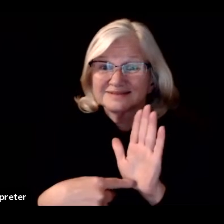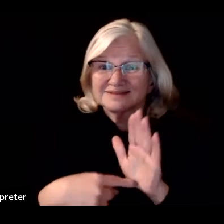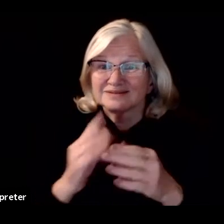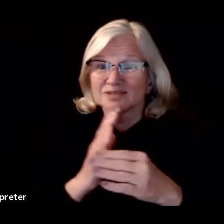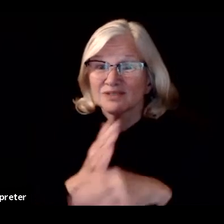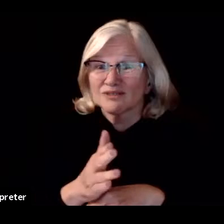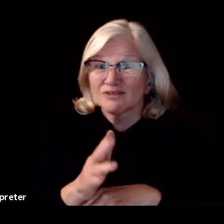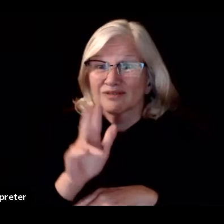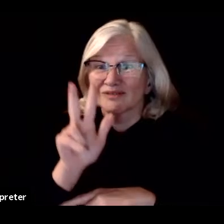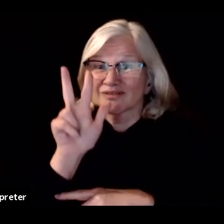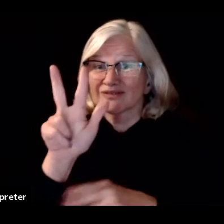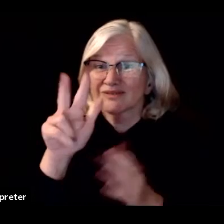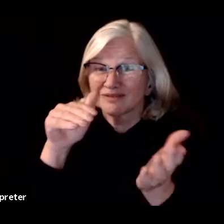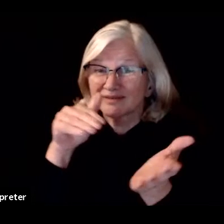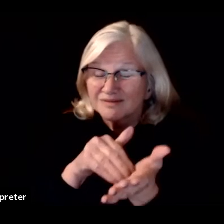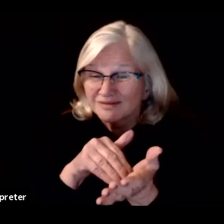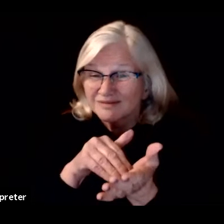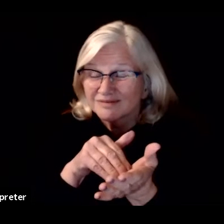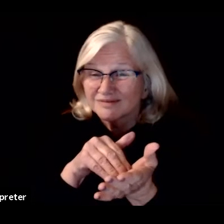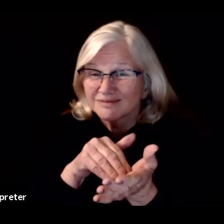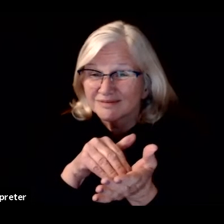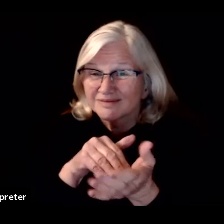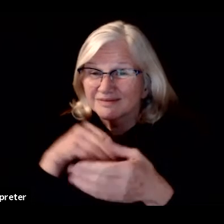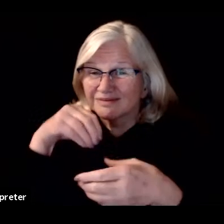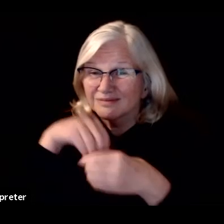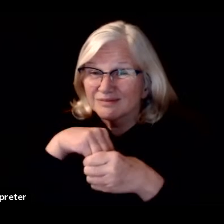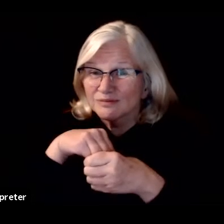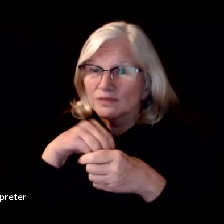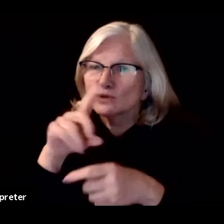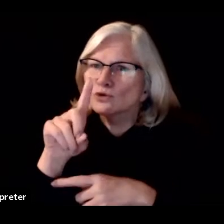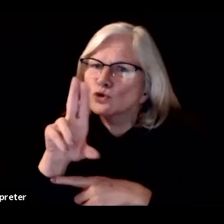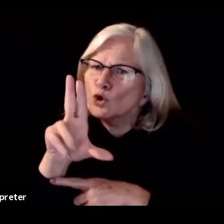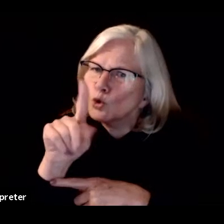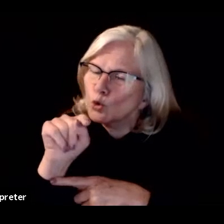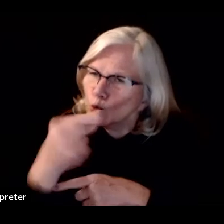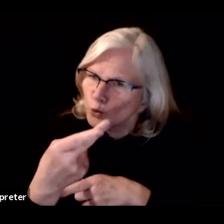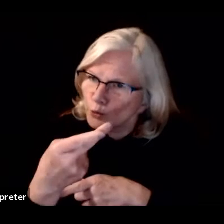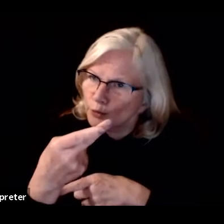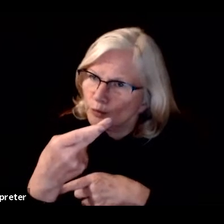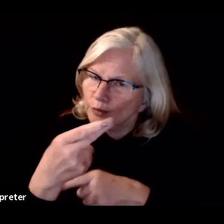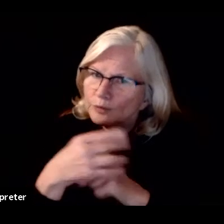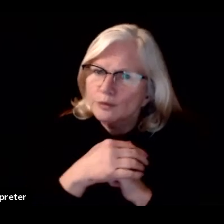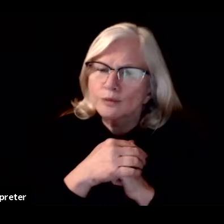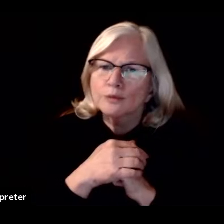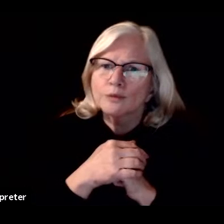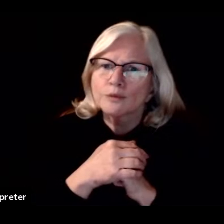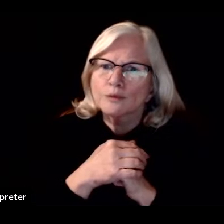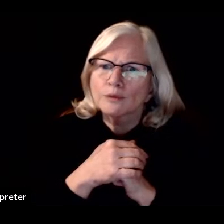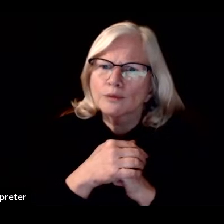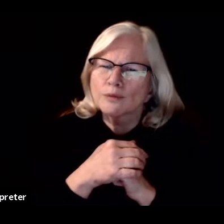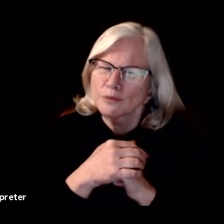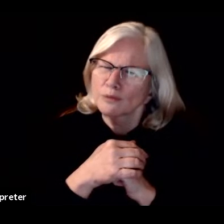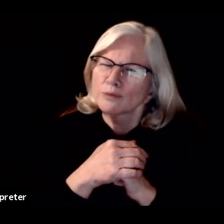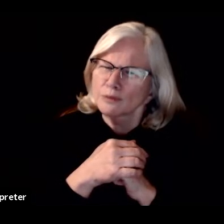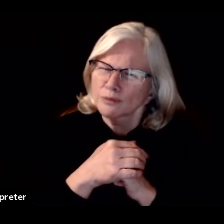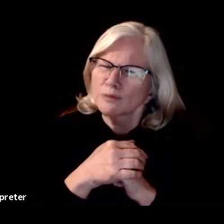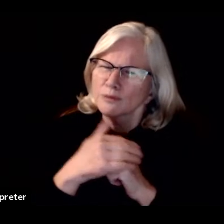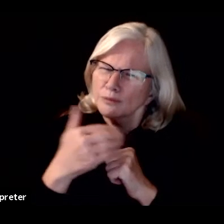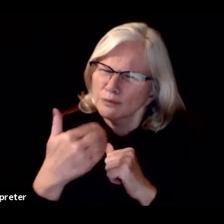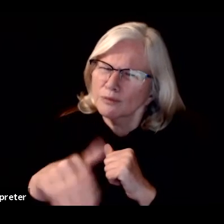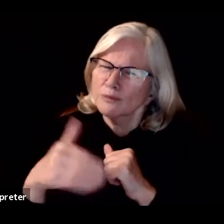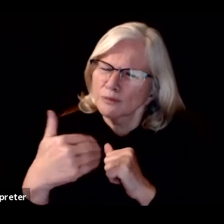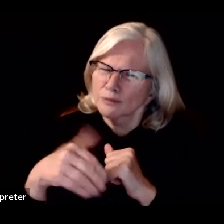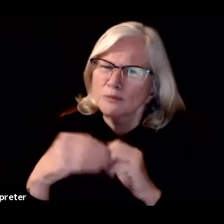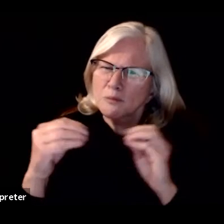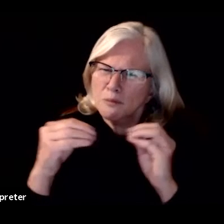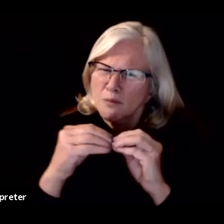1,200 from the week before. And I could share the data from each of those sites. And our St. Paul